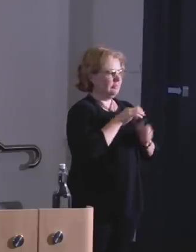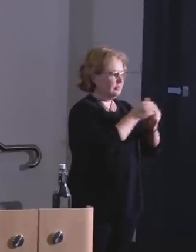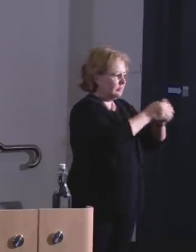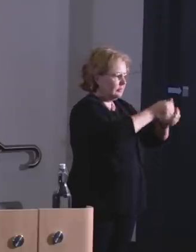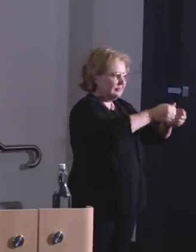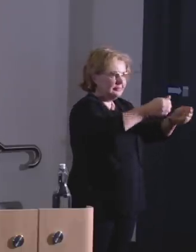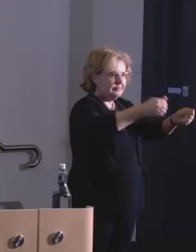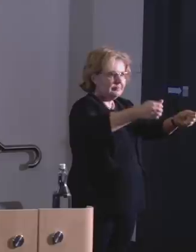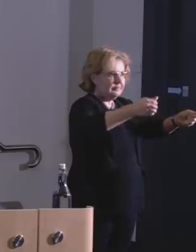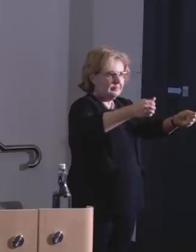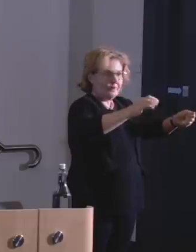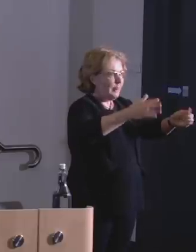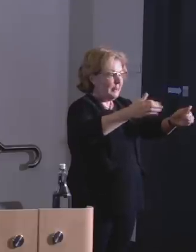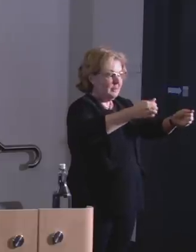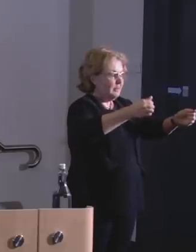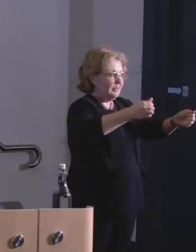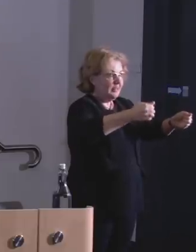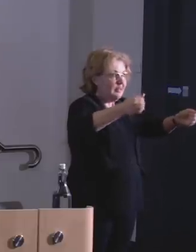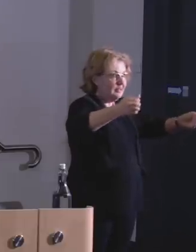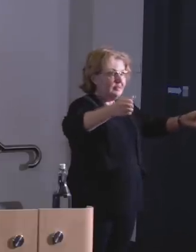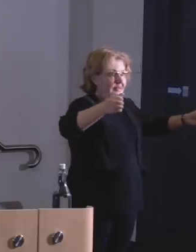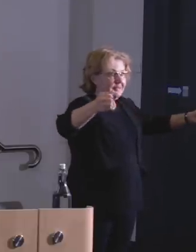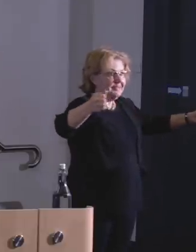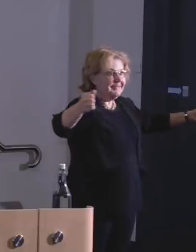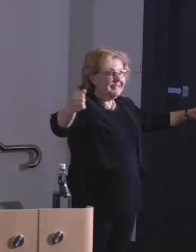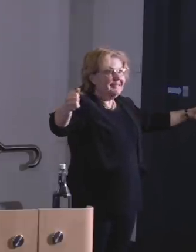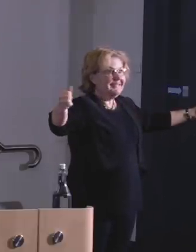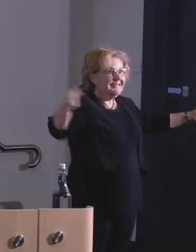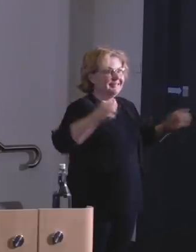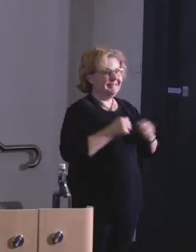very, very, very extended.